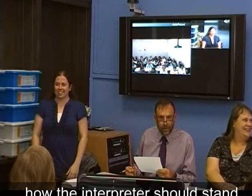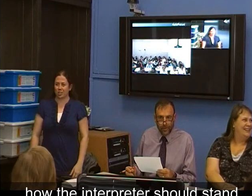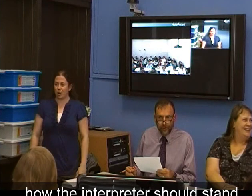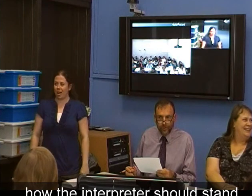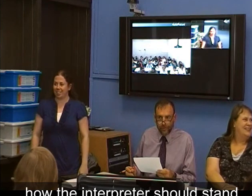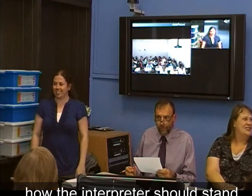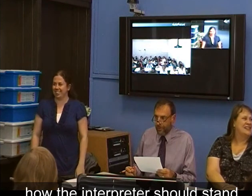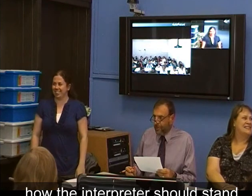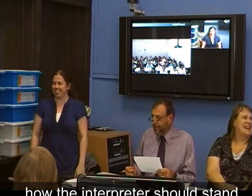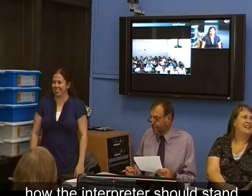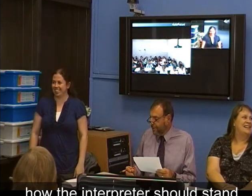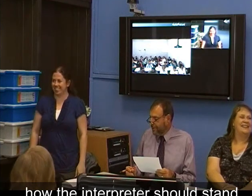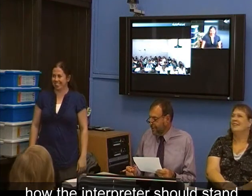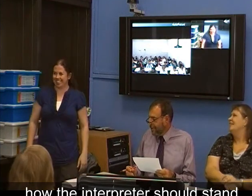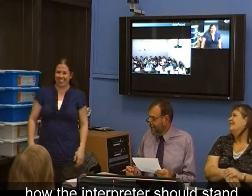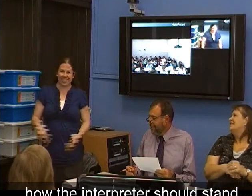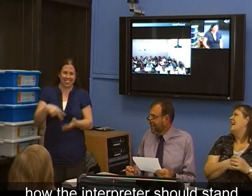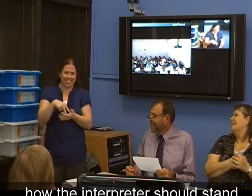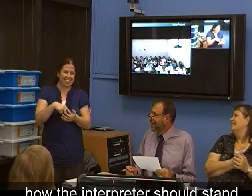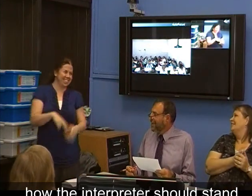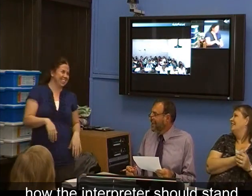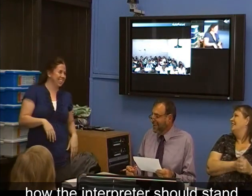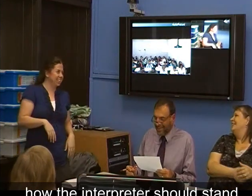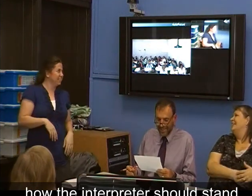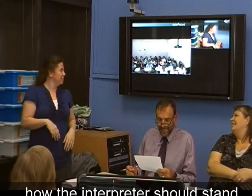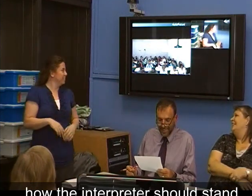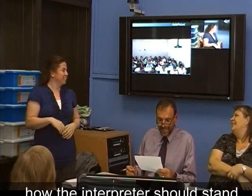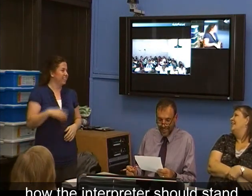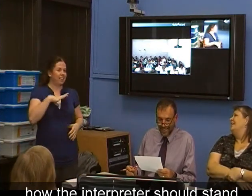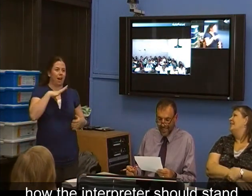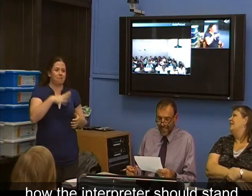Stand down. Stand